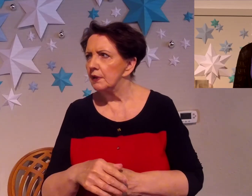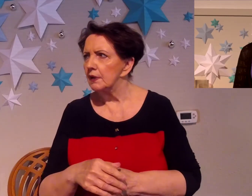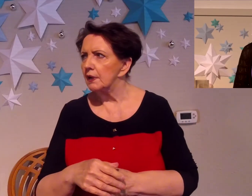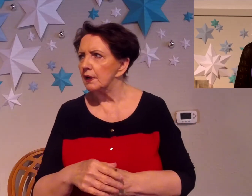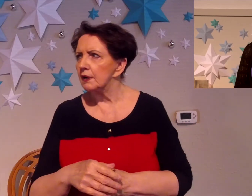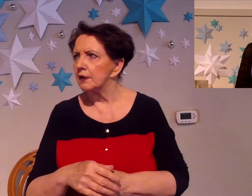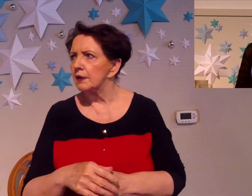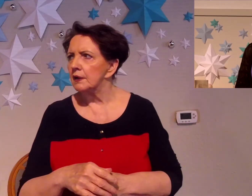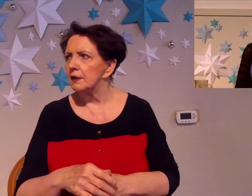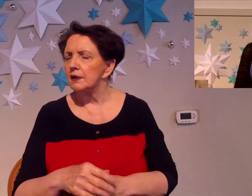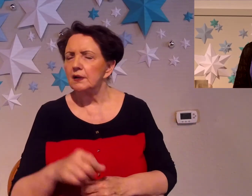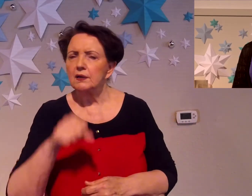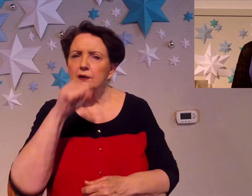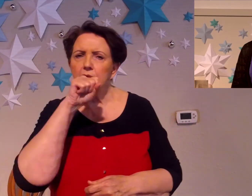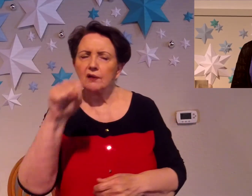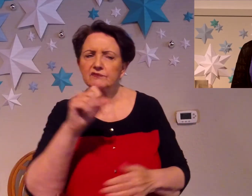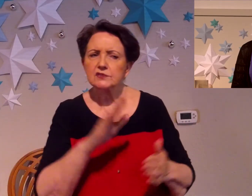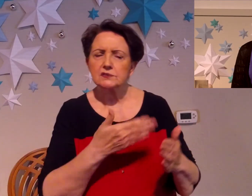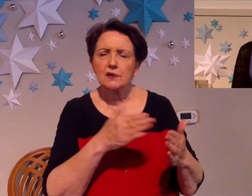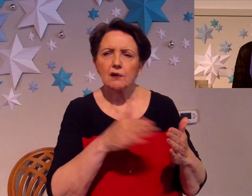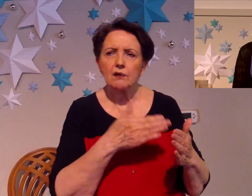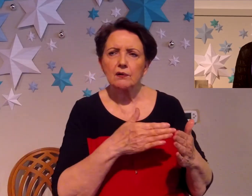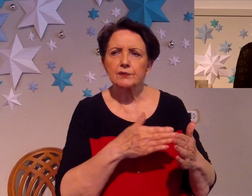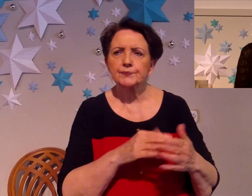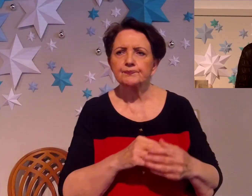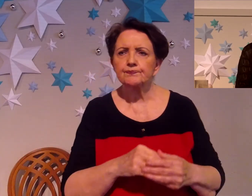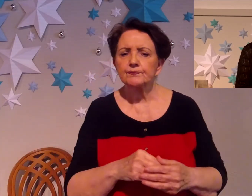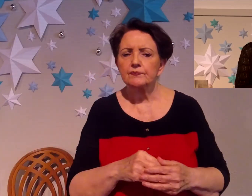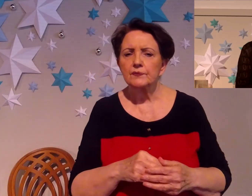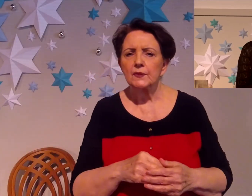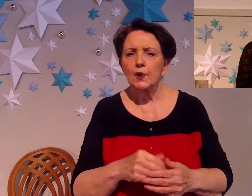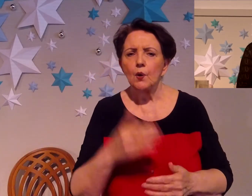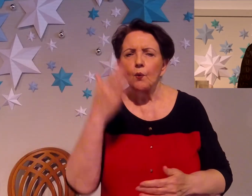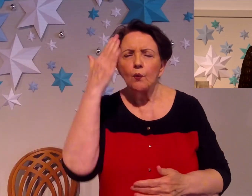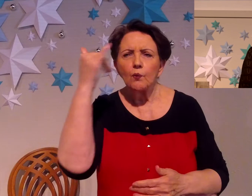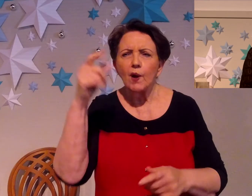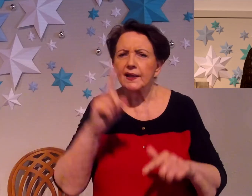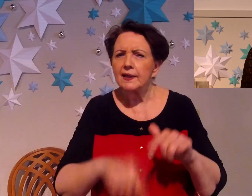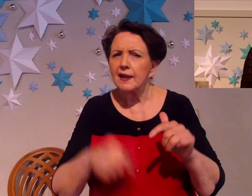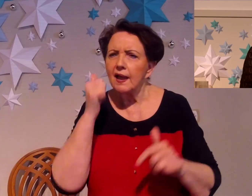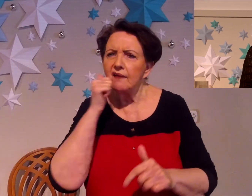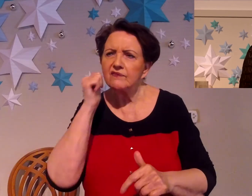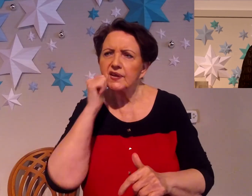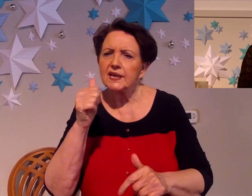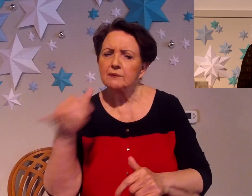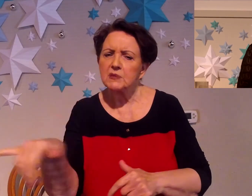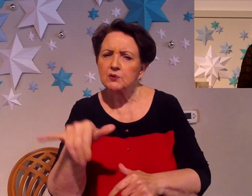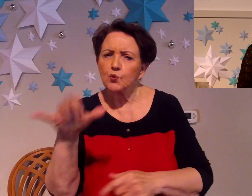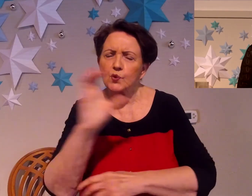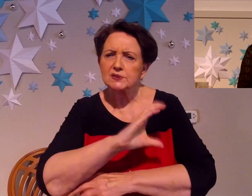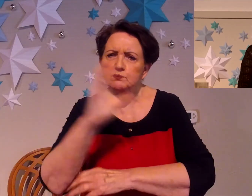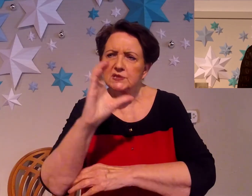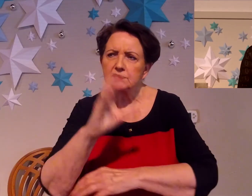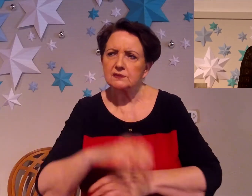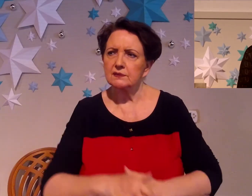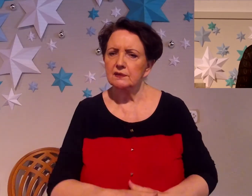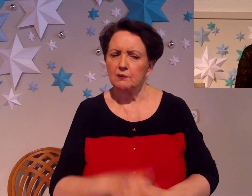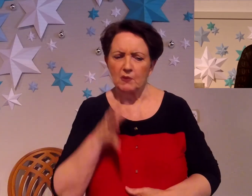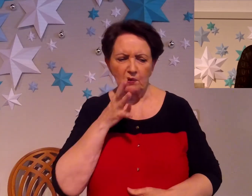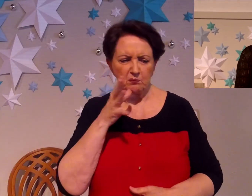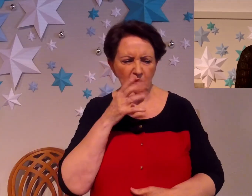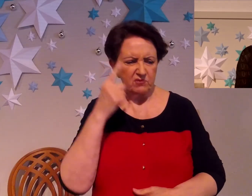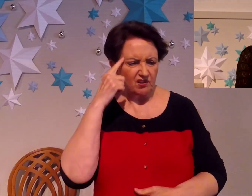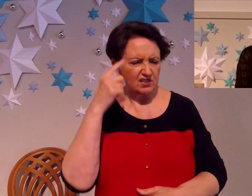particularly enamored by the song, "Why Can't Every Day Be Like Christmas?" Well, my mother thought that